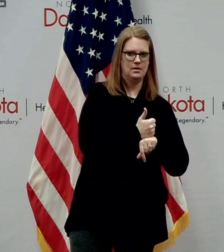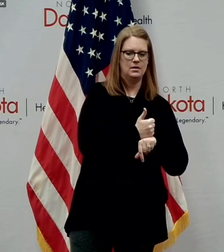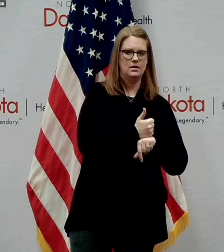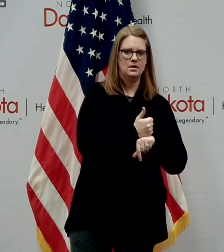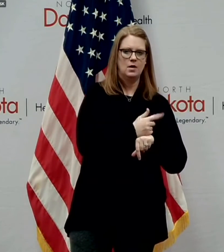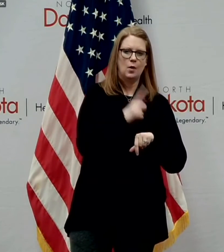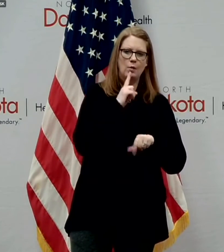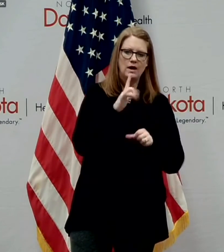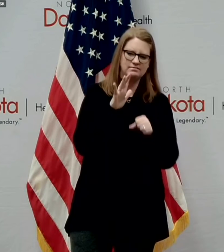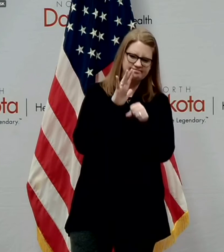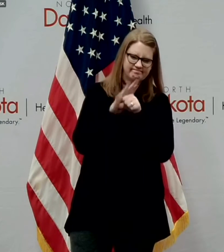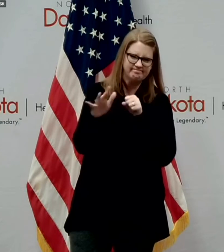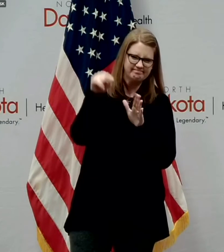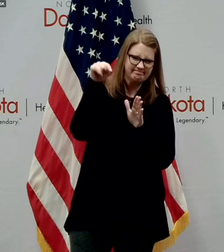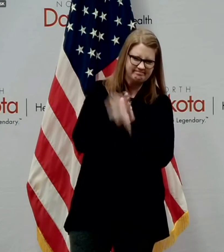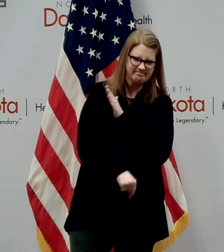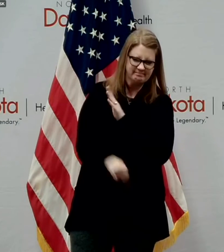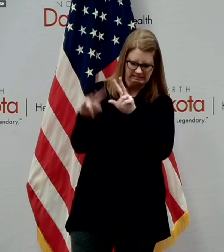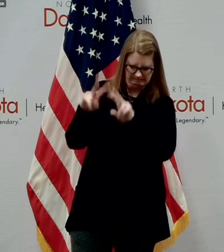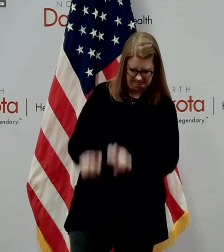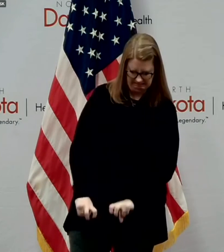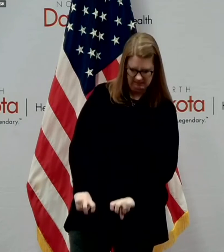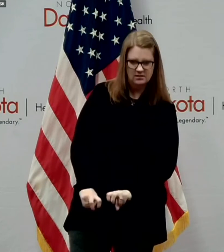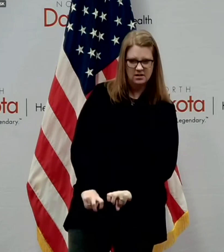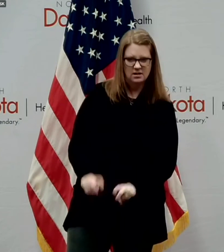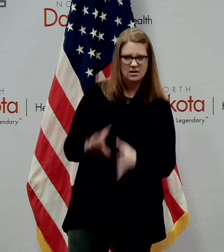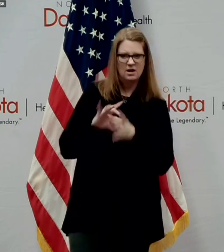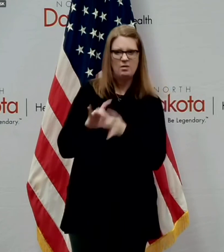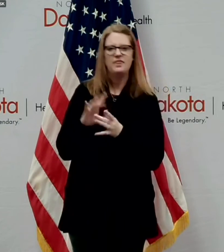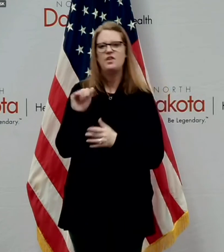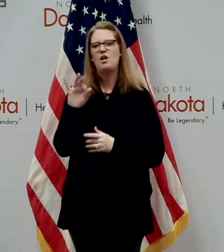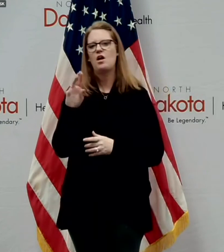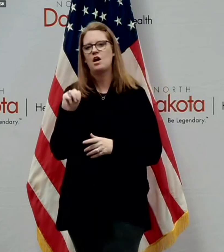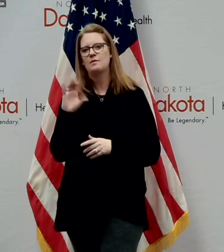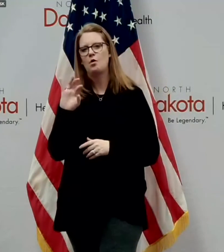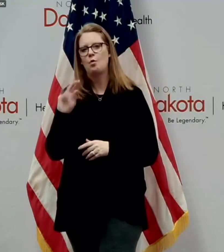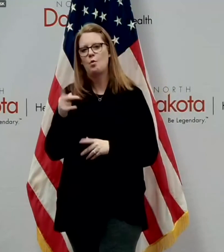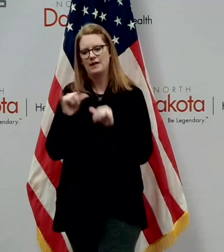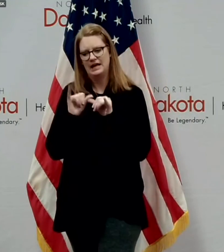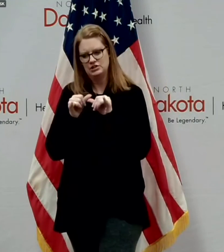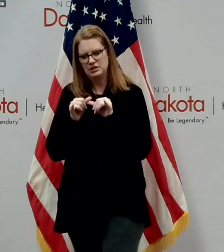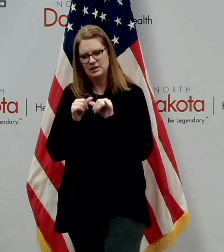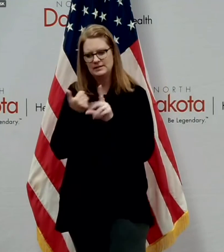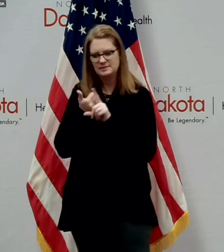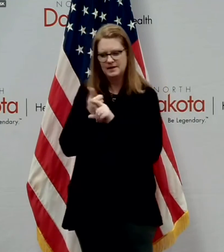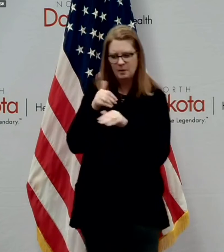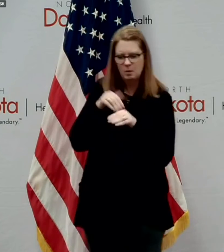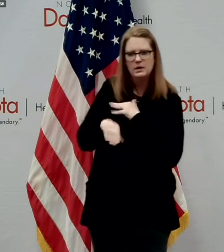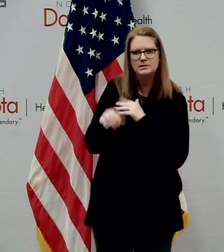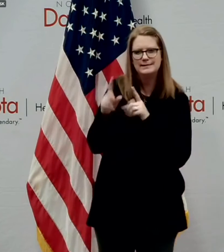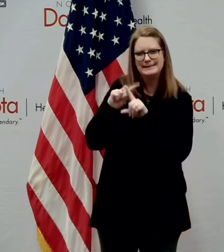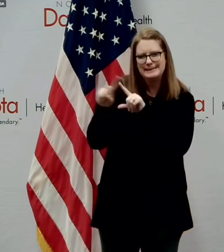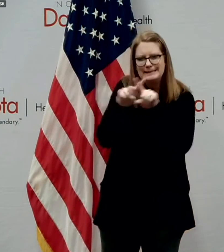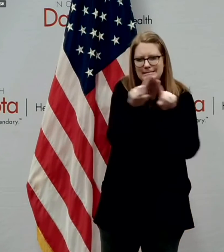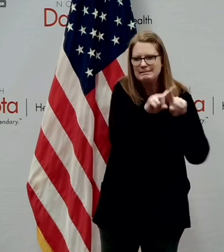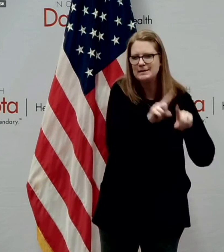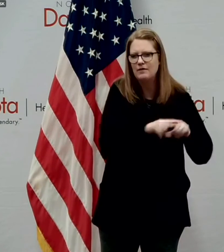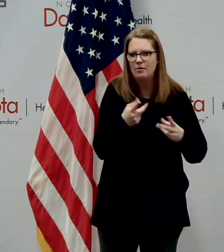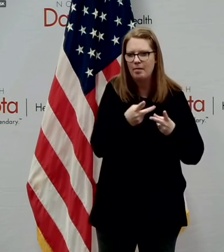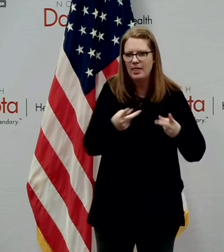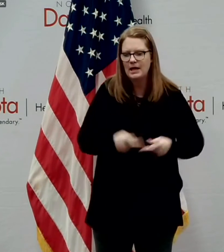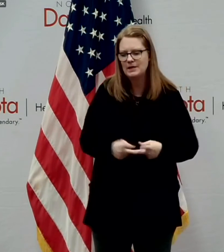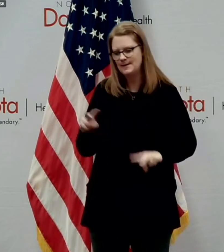thorough evaluation done in conjunction with the Army Corps of Engineers that came in to look at a number of different facilities to see which ones